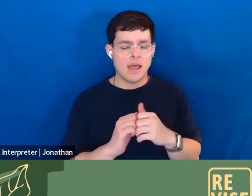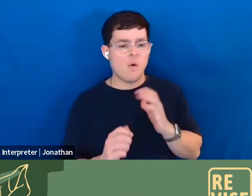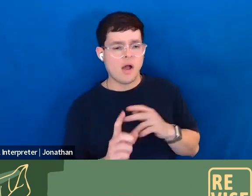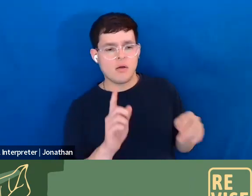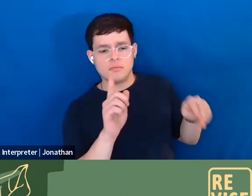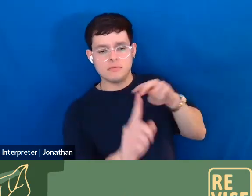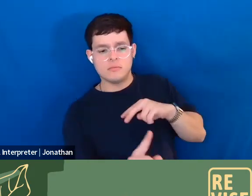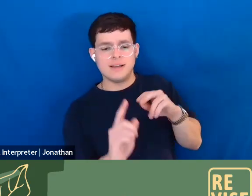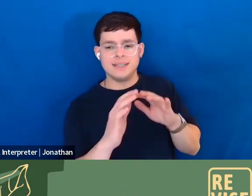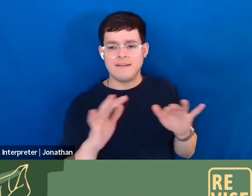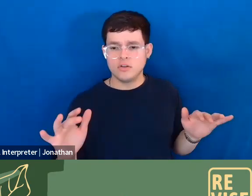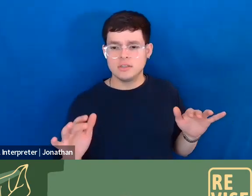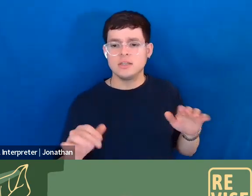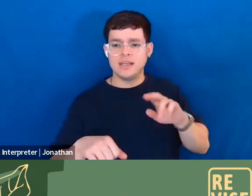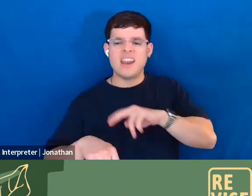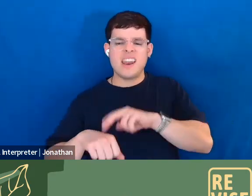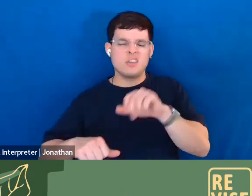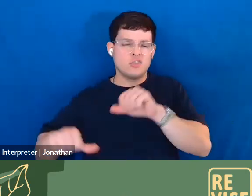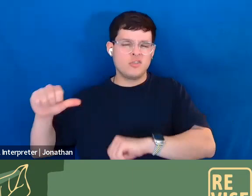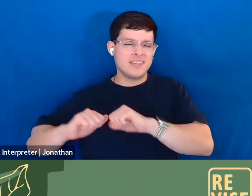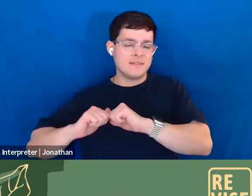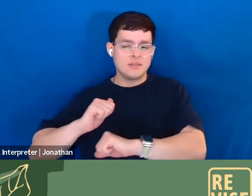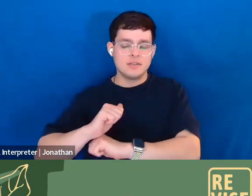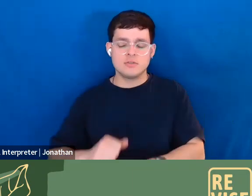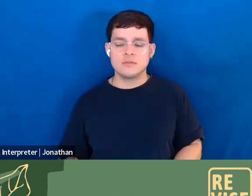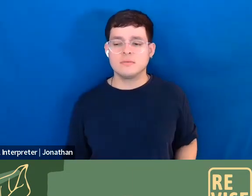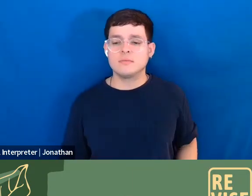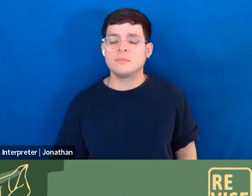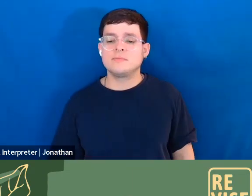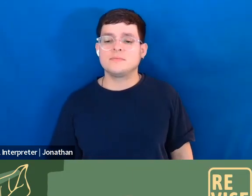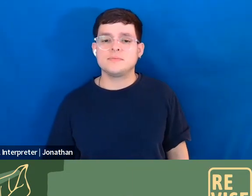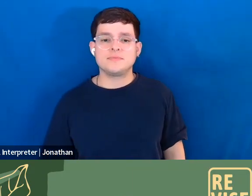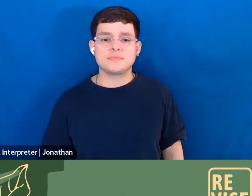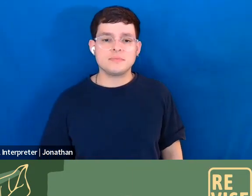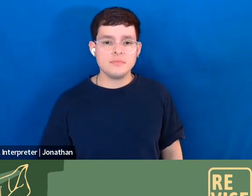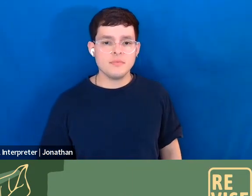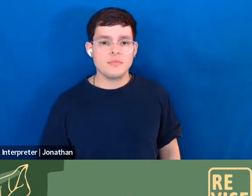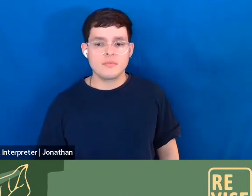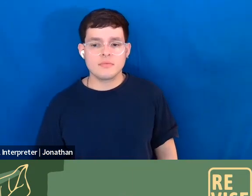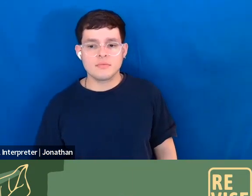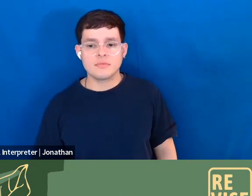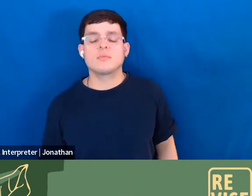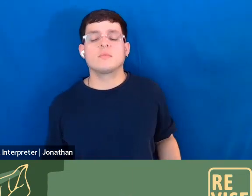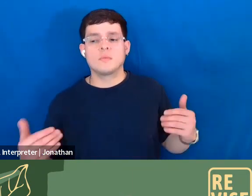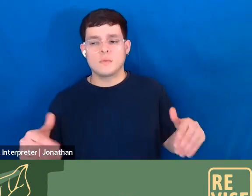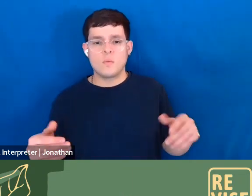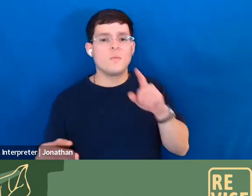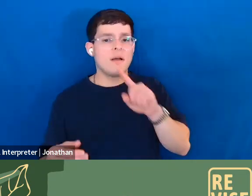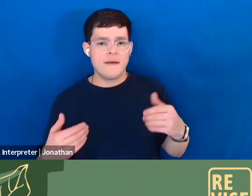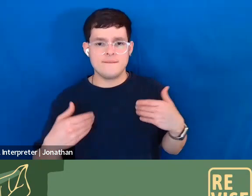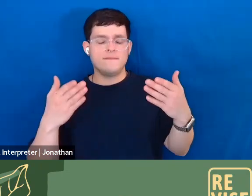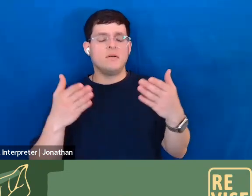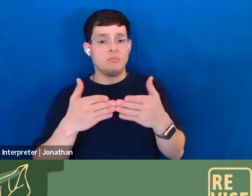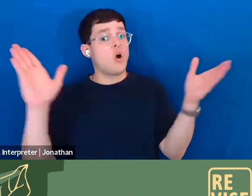diversity at the National Science Foundation. And I can tell you that we have quite a broad